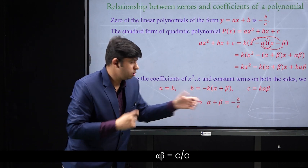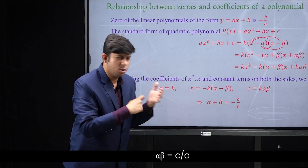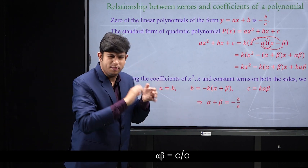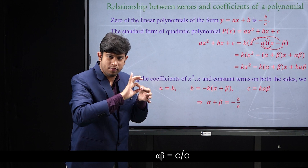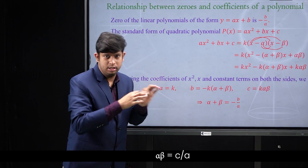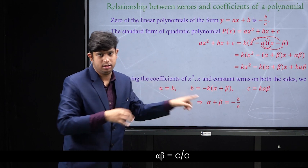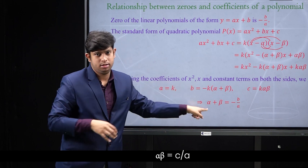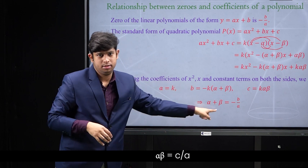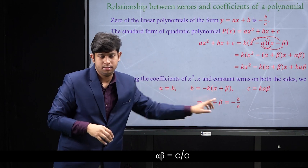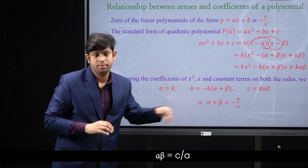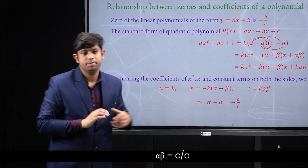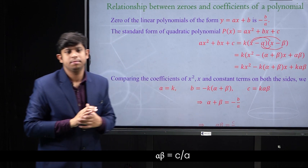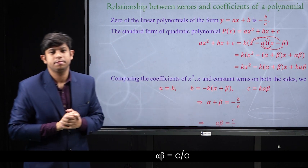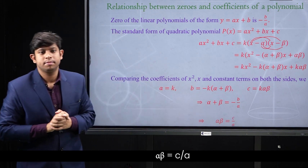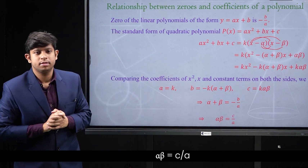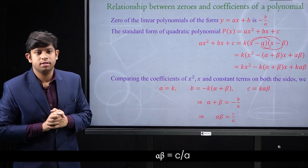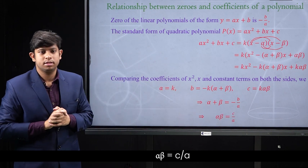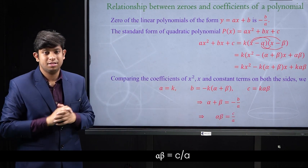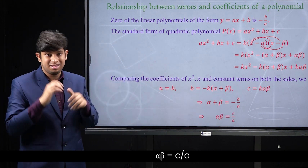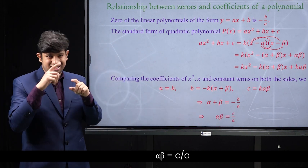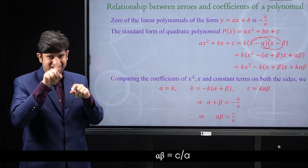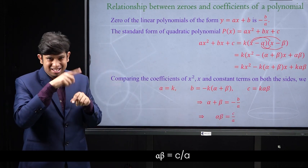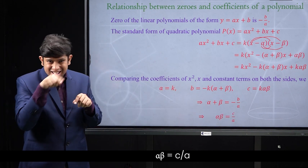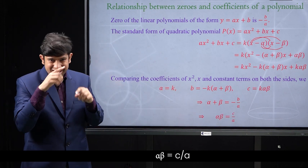and alpha beta is equal to c by a.